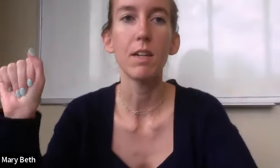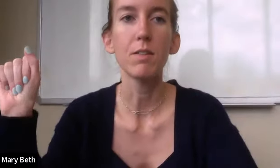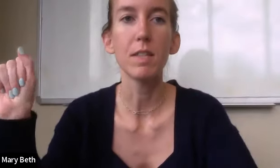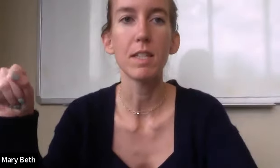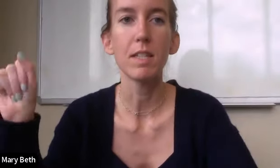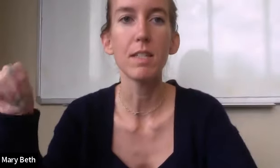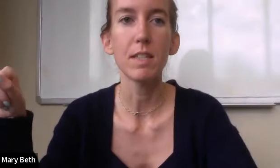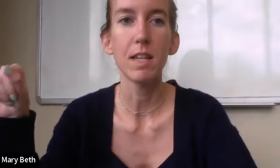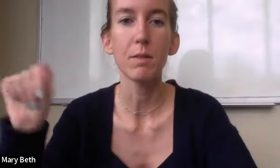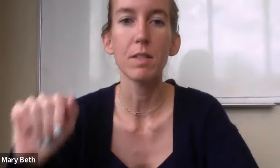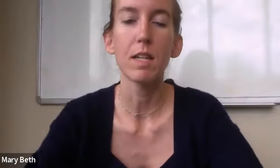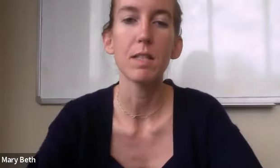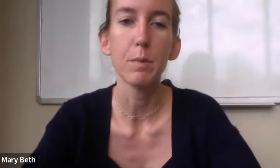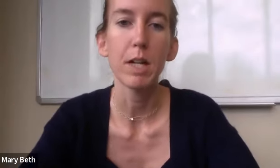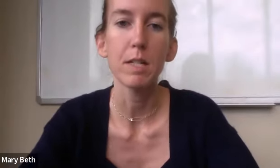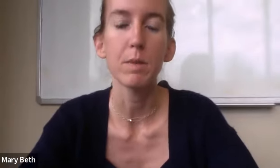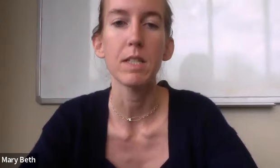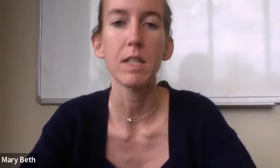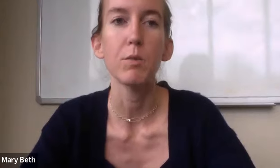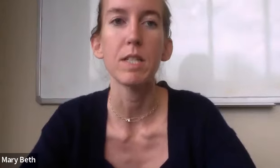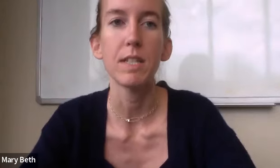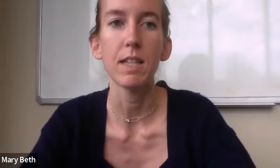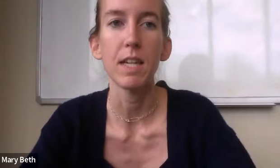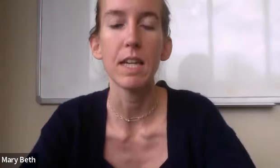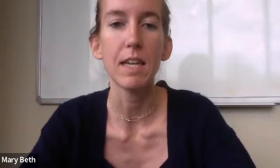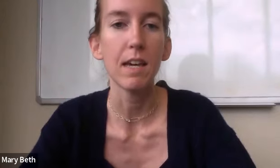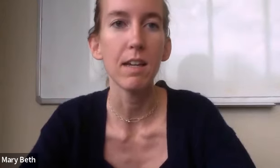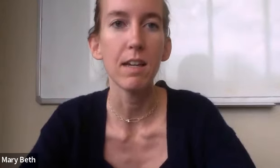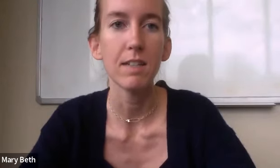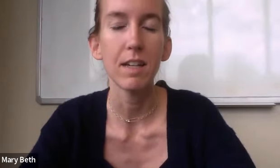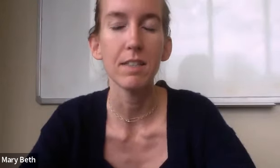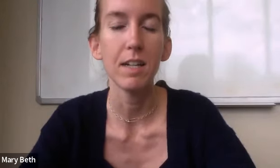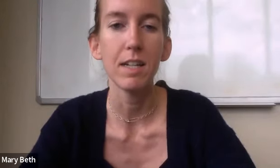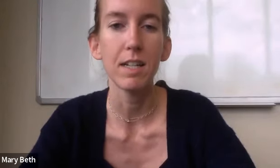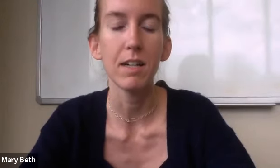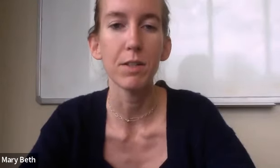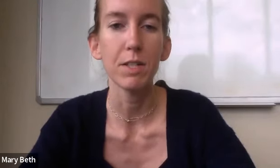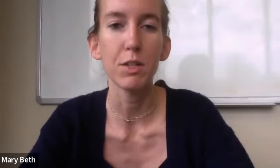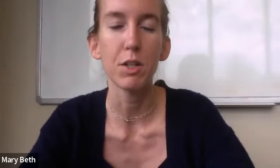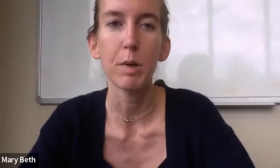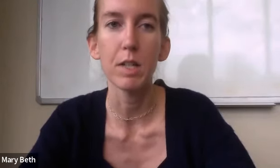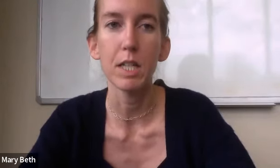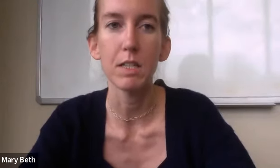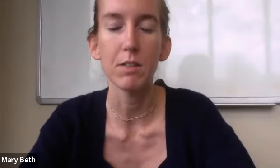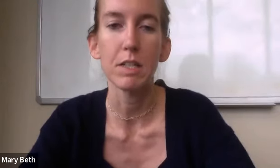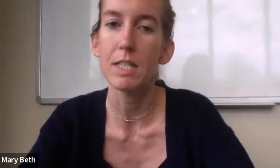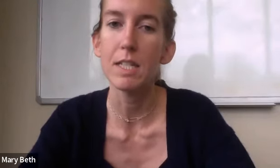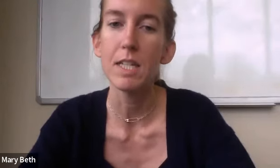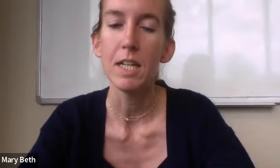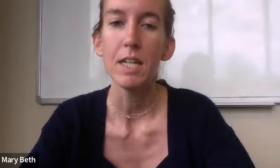use this, and I was kind of surprised because I know we say like yeah a lot in conversation, and probably like don't notice it. So